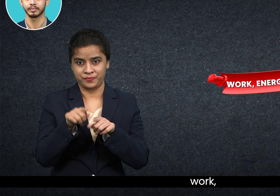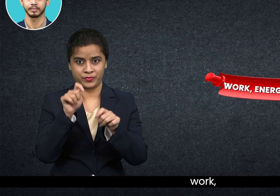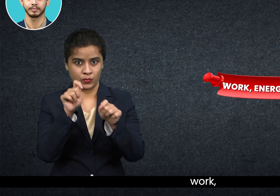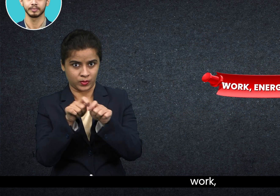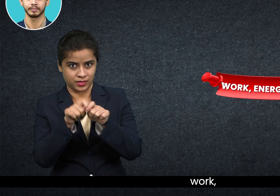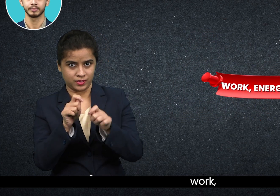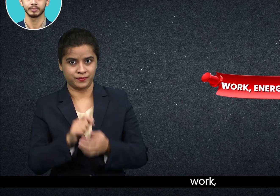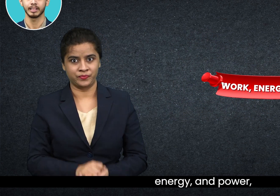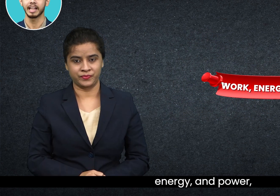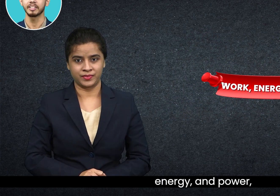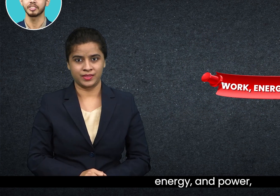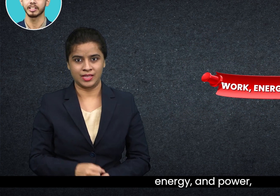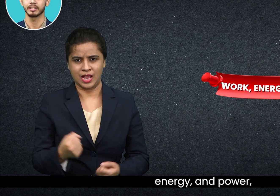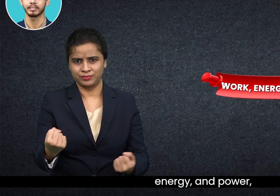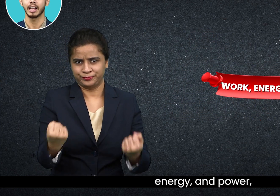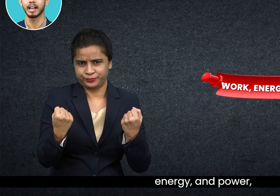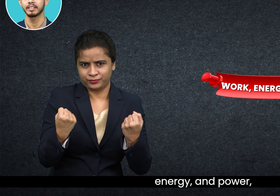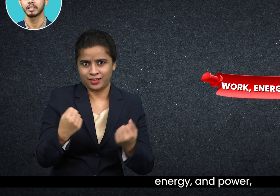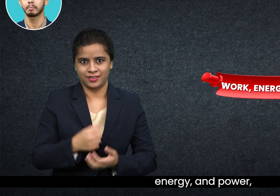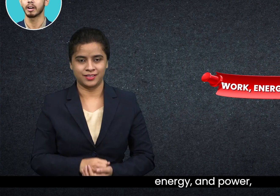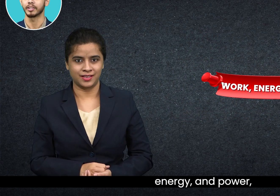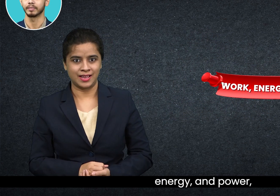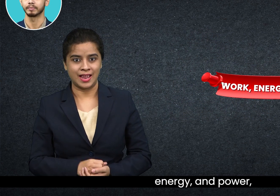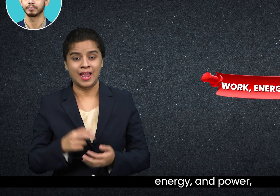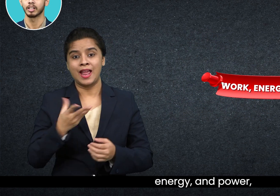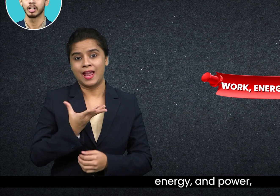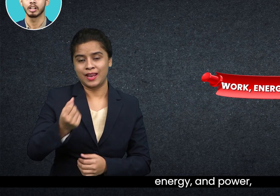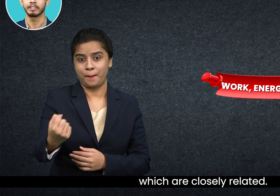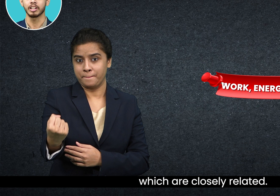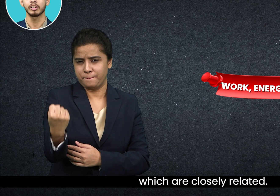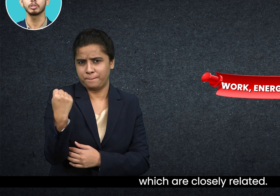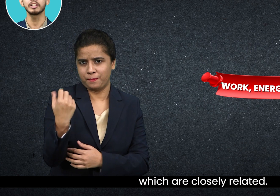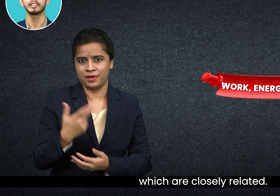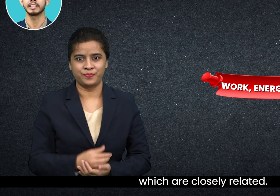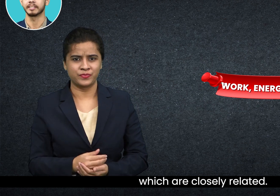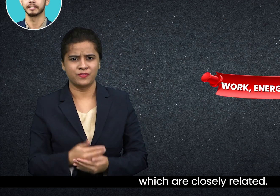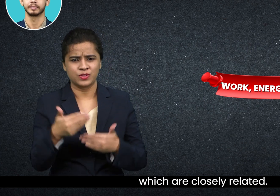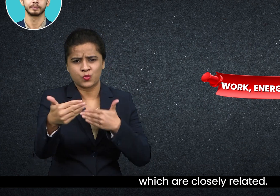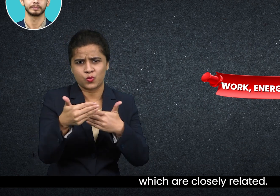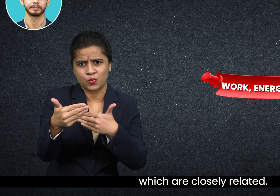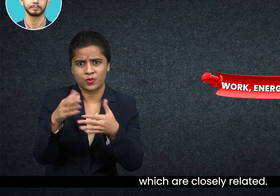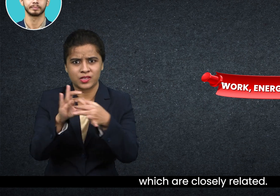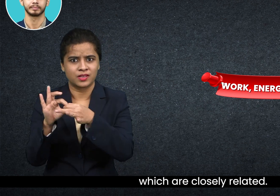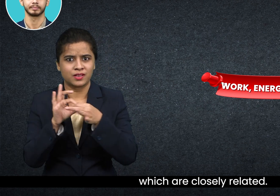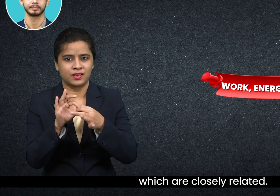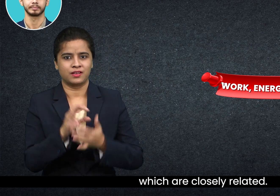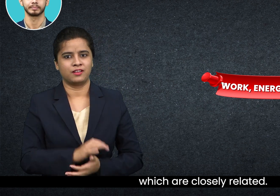work, energy and power, which are closely related.